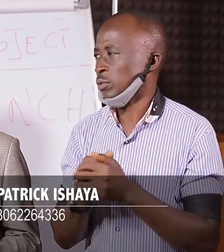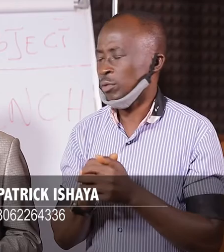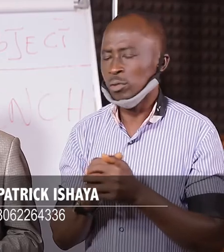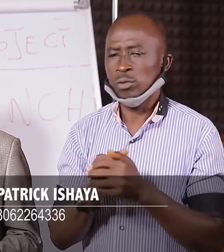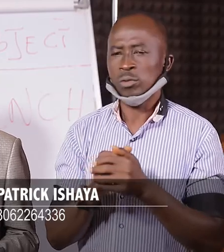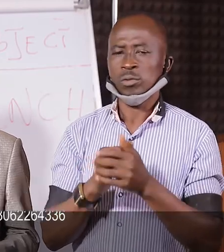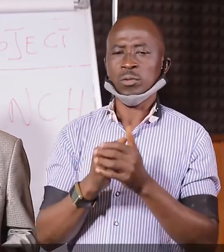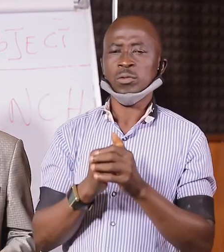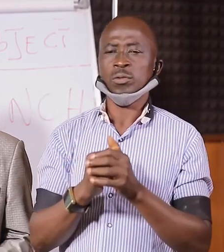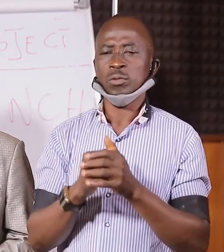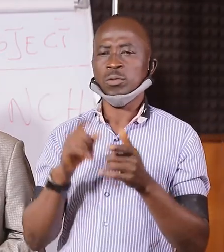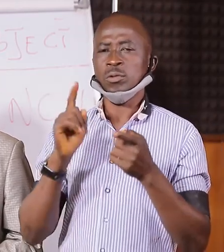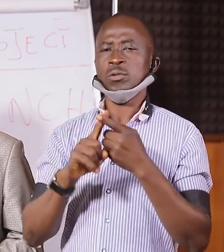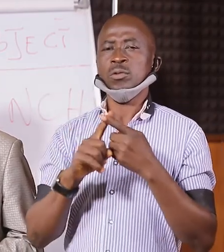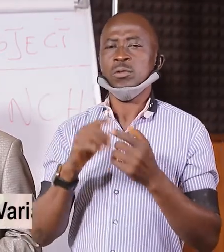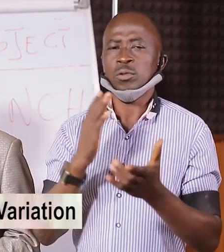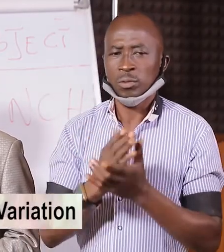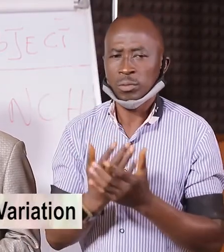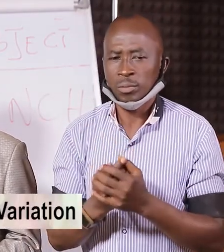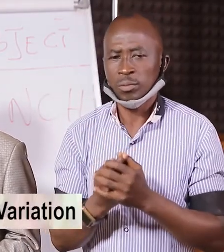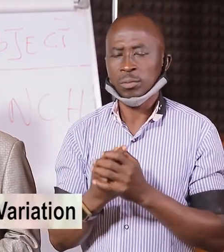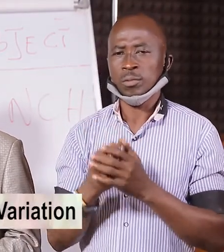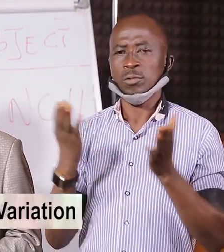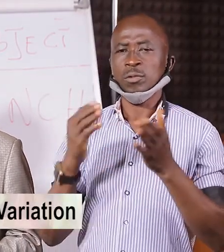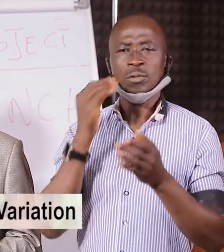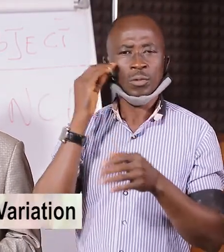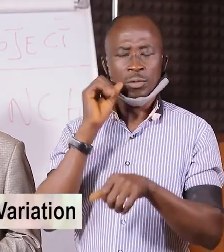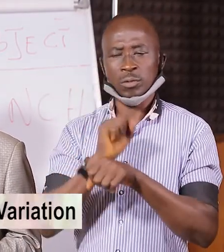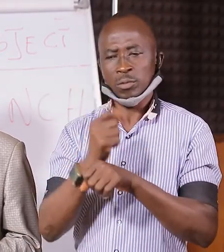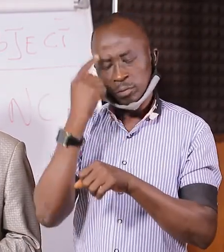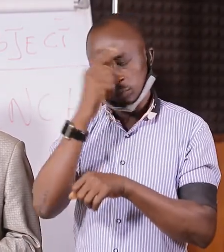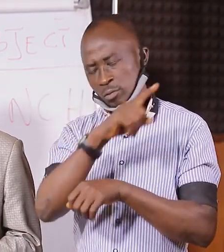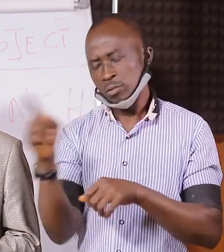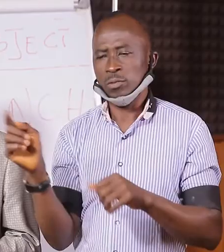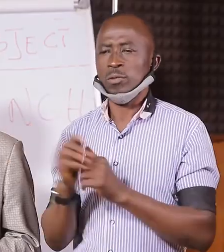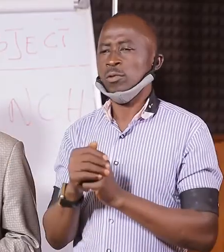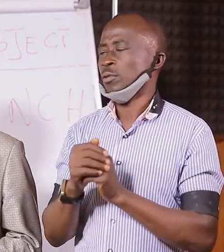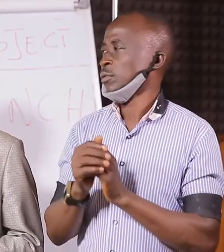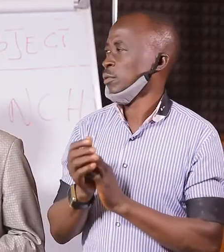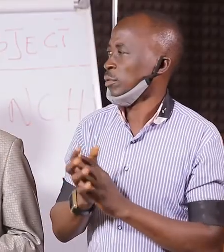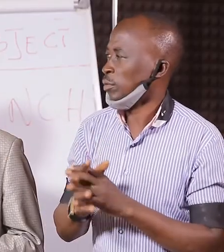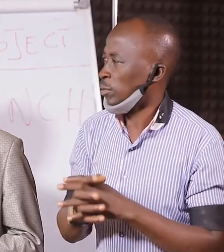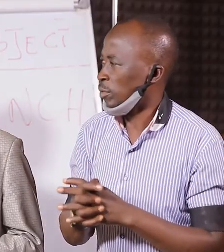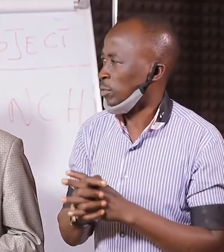To end the class, here is an assignment for the learners.